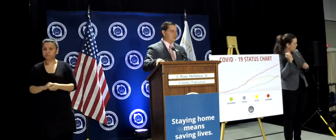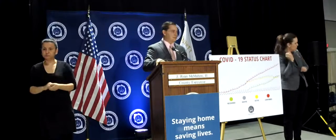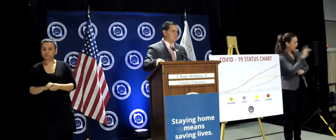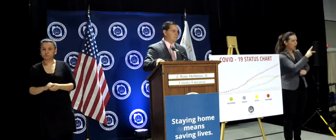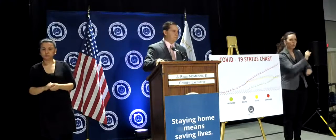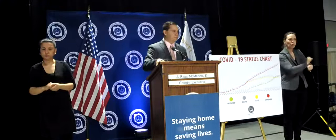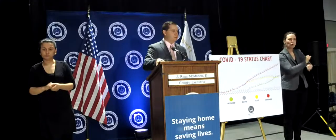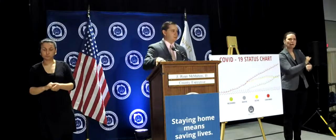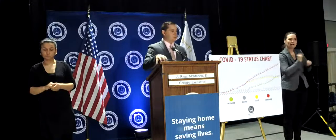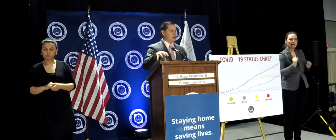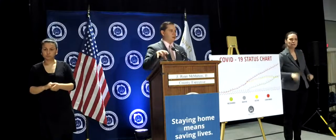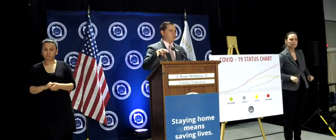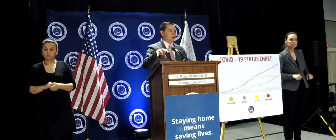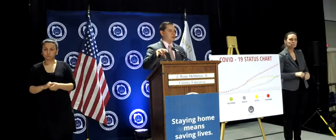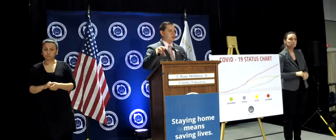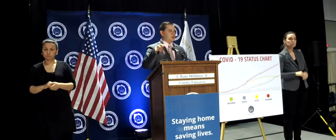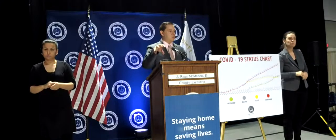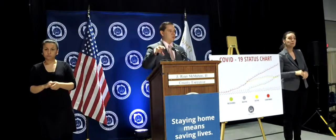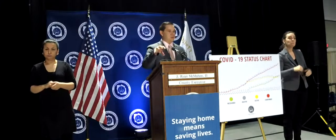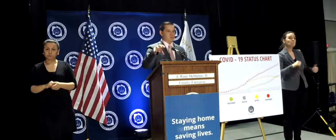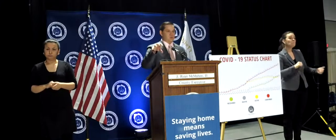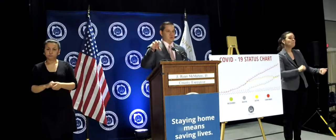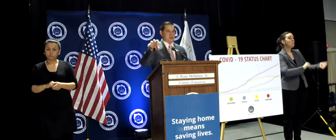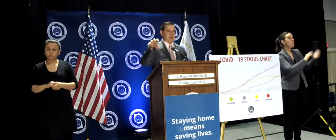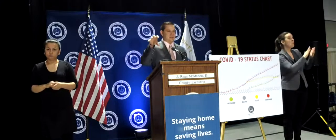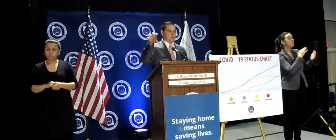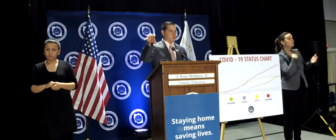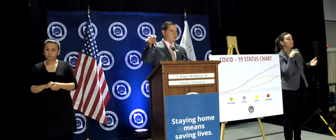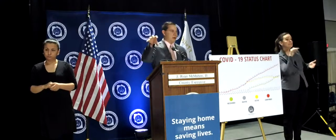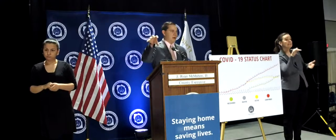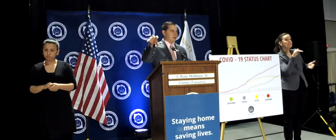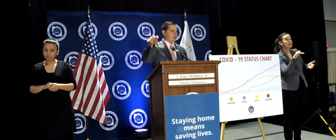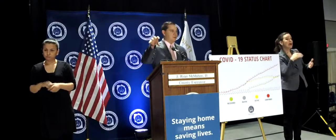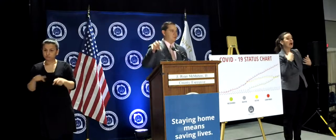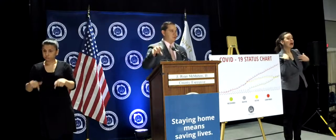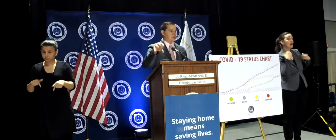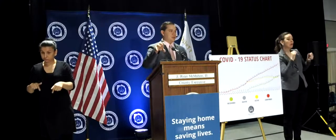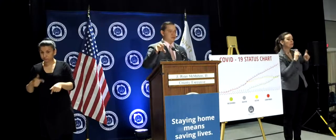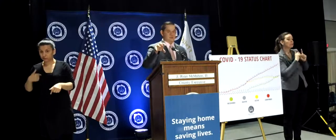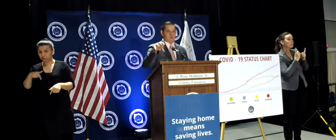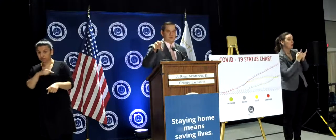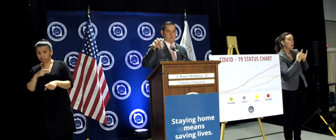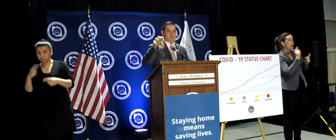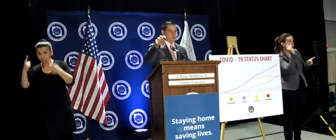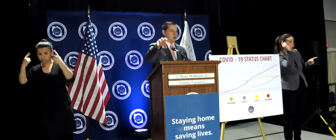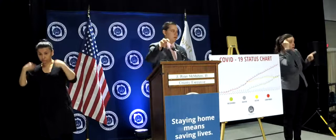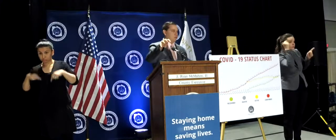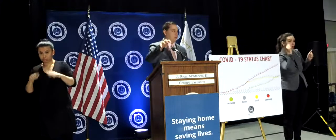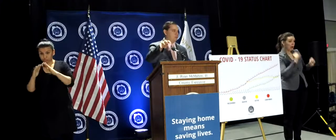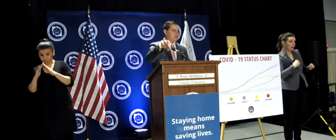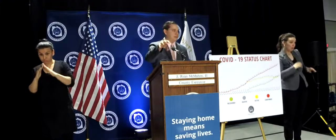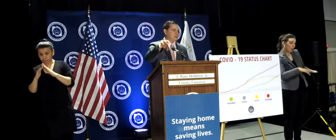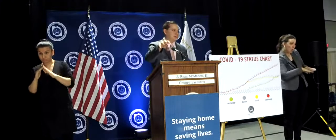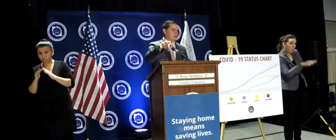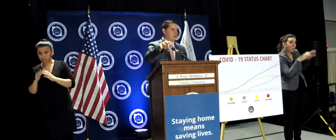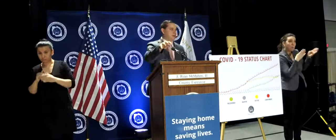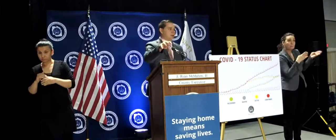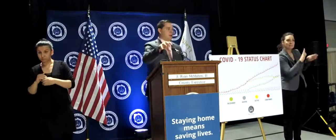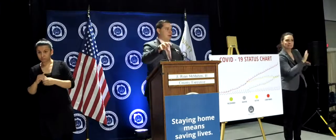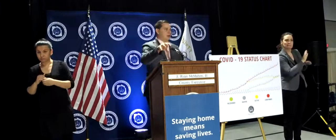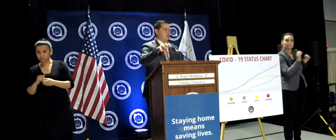COVID team, is then ready and willing to react and respond to a case because we now have rapid